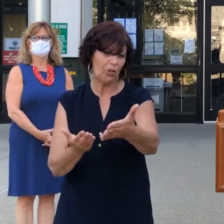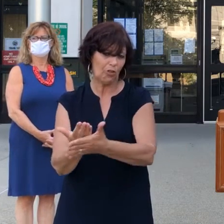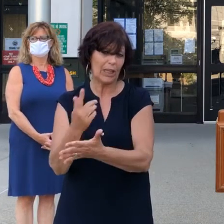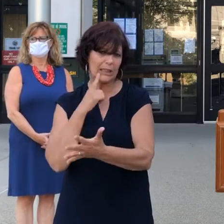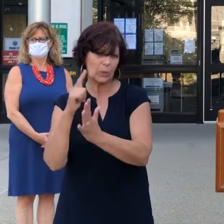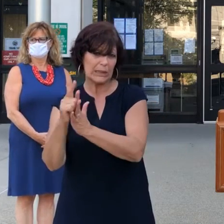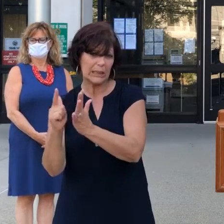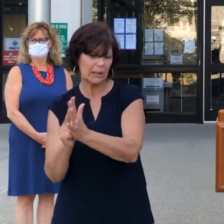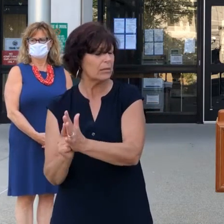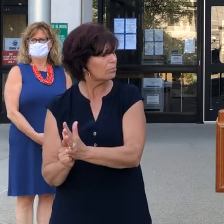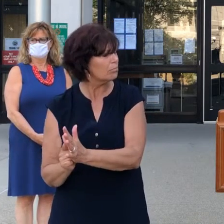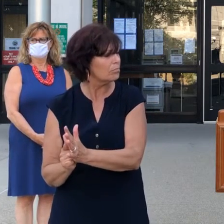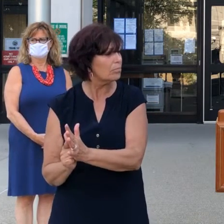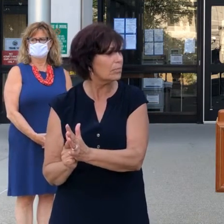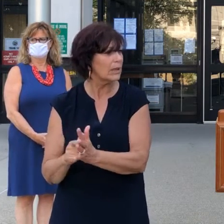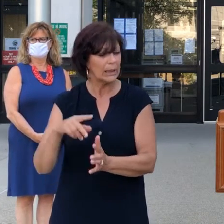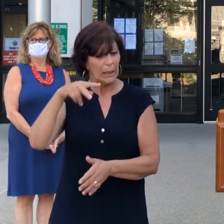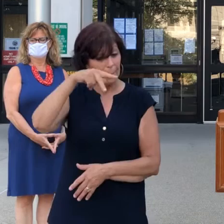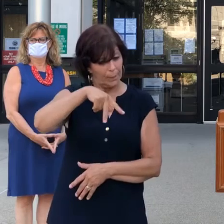Yeah.